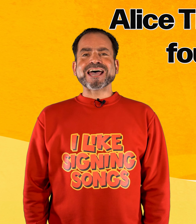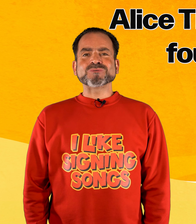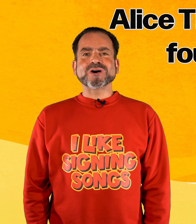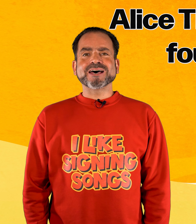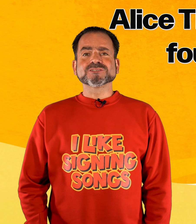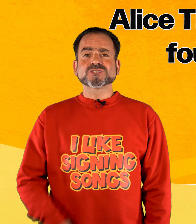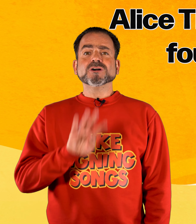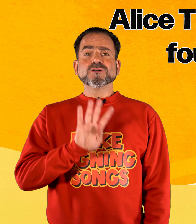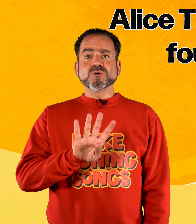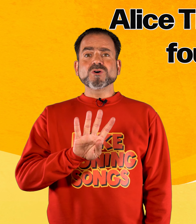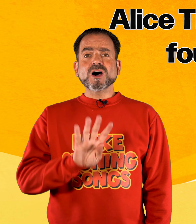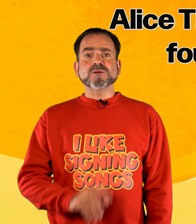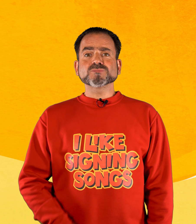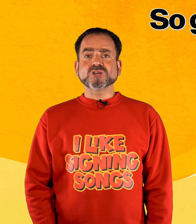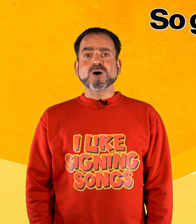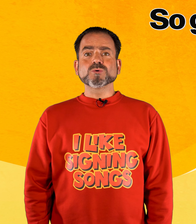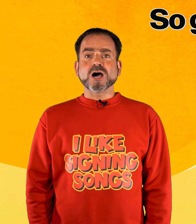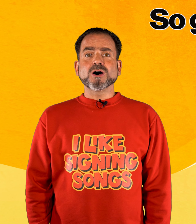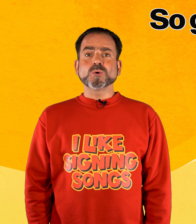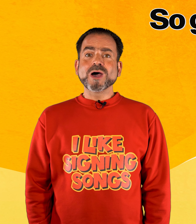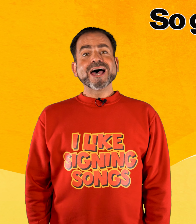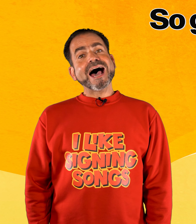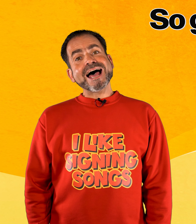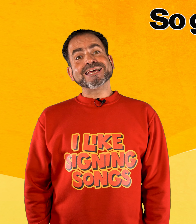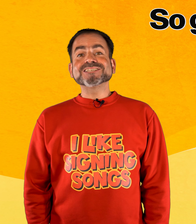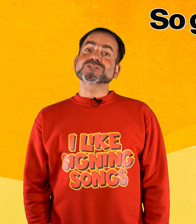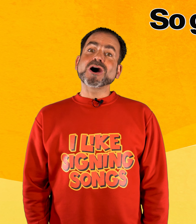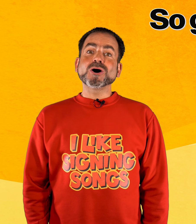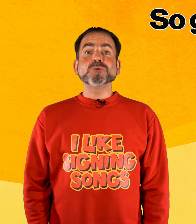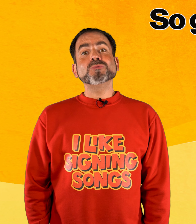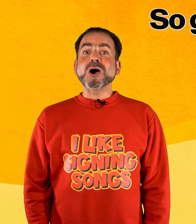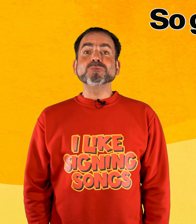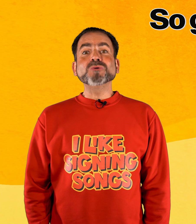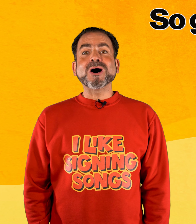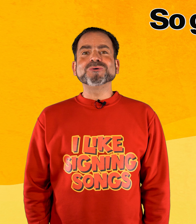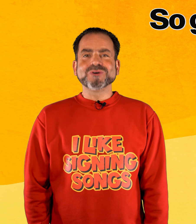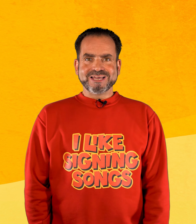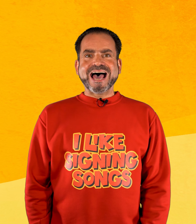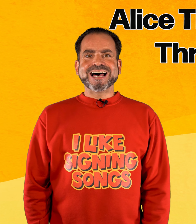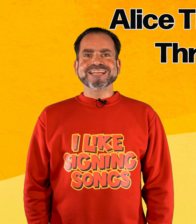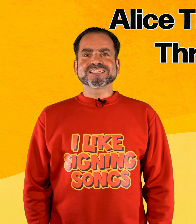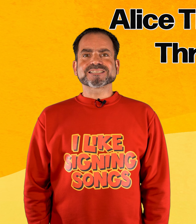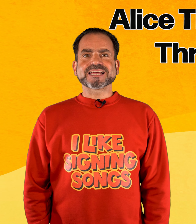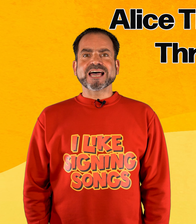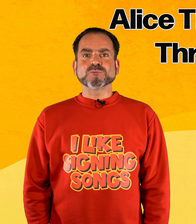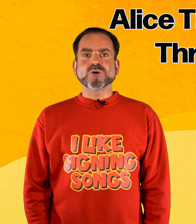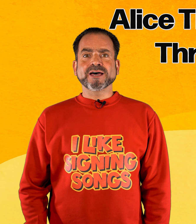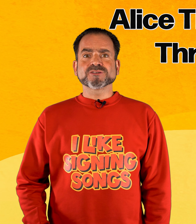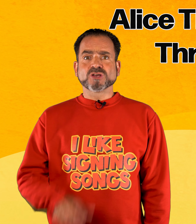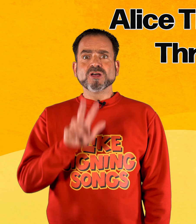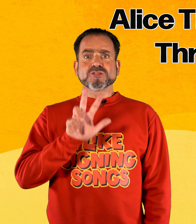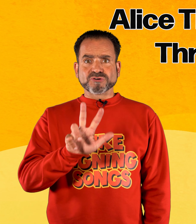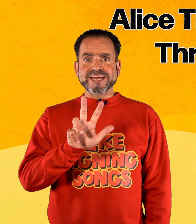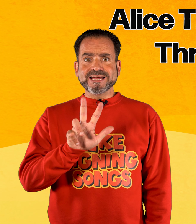camel has 4 humps. So go, Alice, go. Oh, oh. Alice the camel has 3